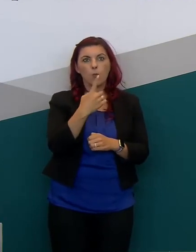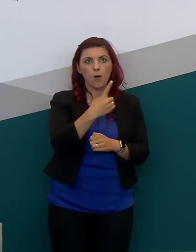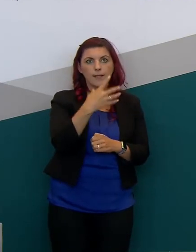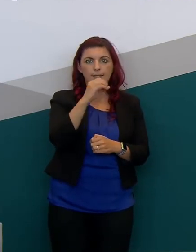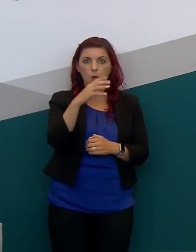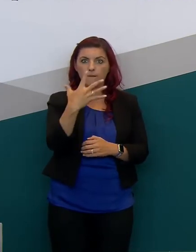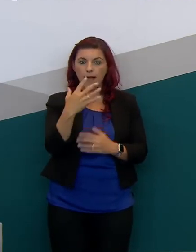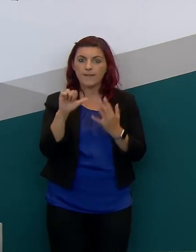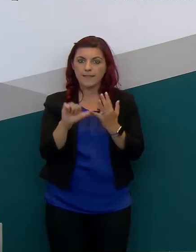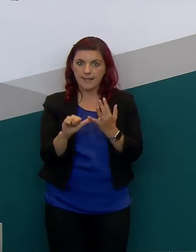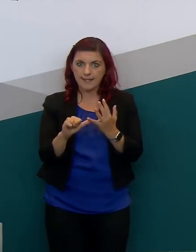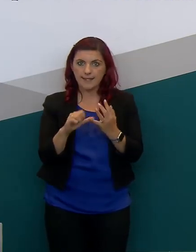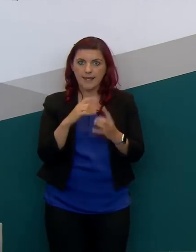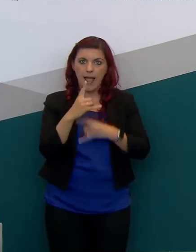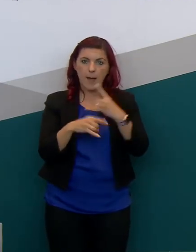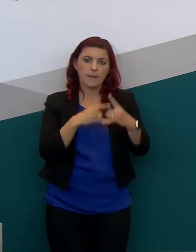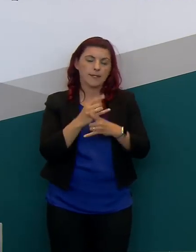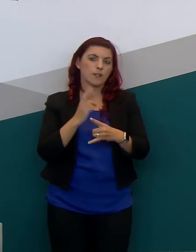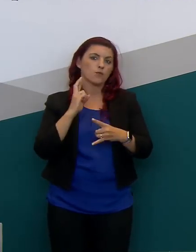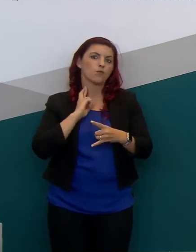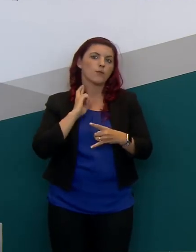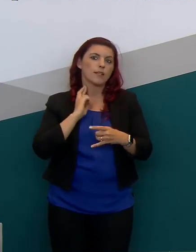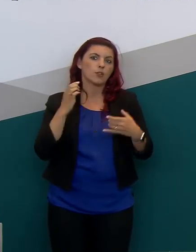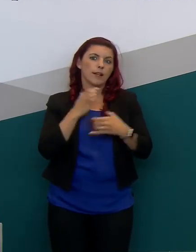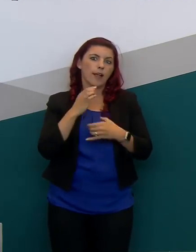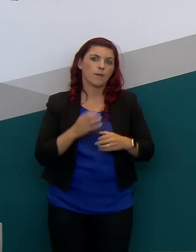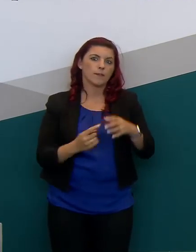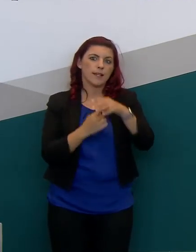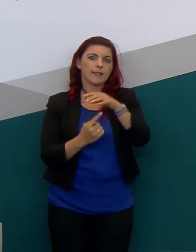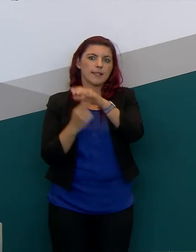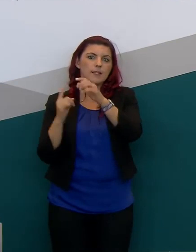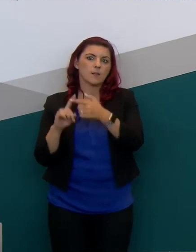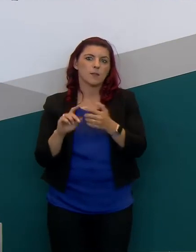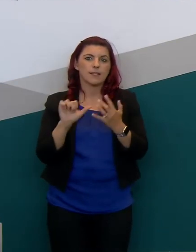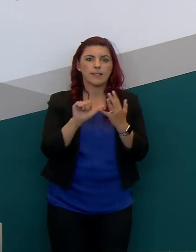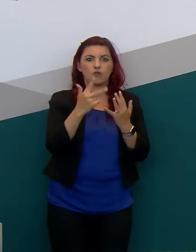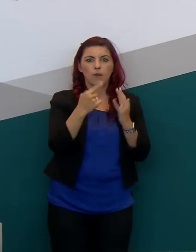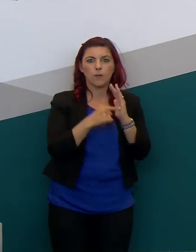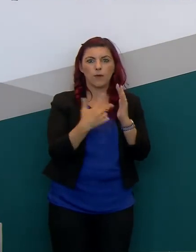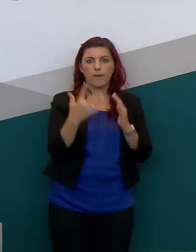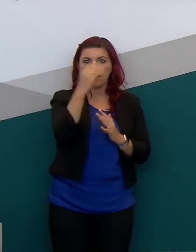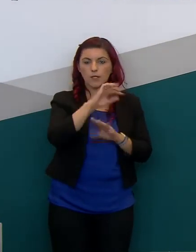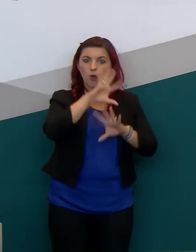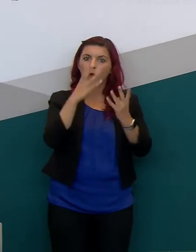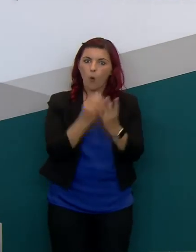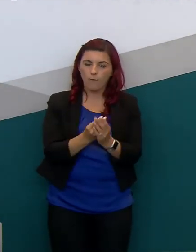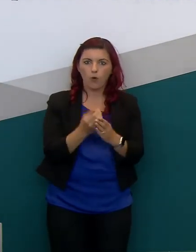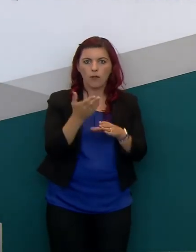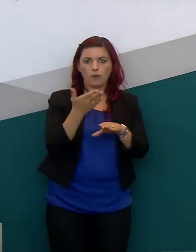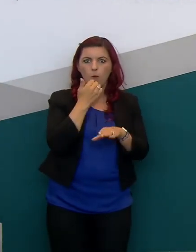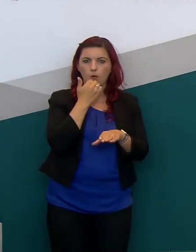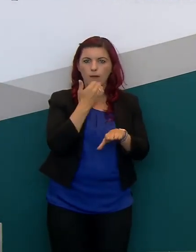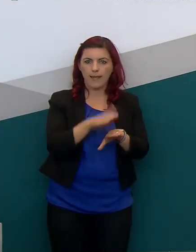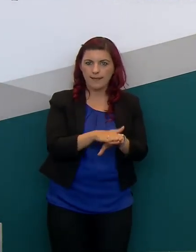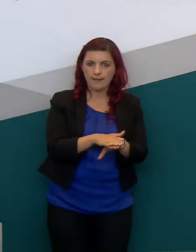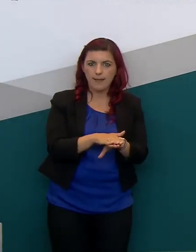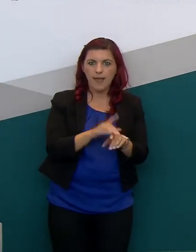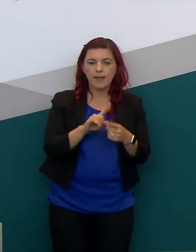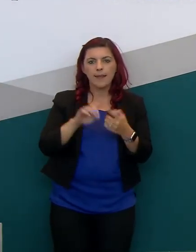1,056 notified in respect of residents of residential care facilities, that's 63.5% overall,